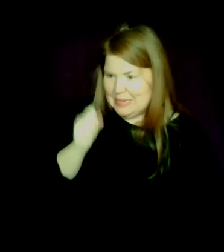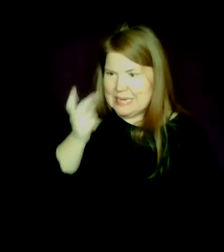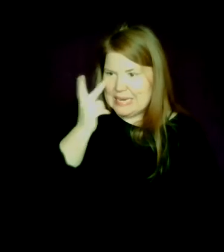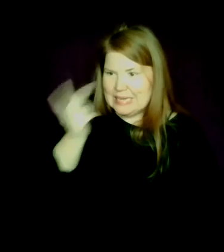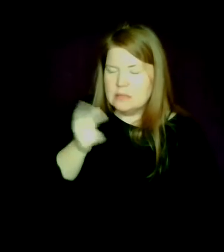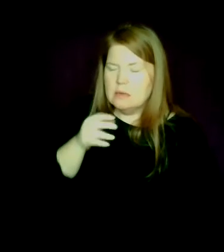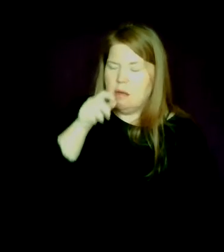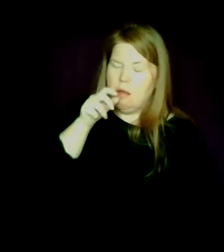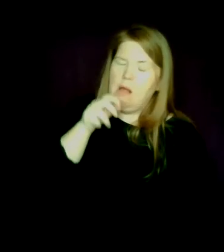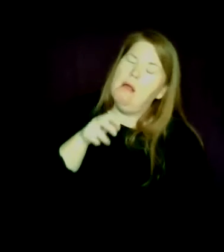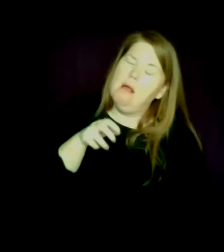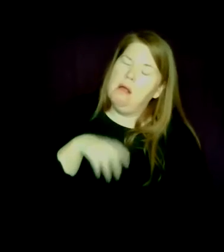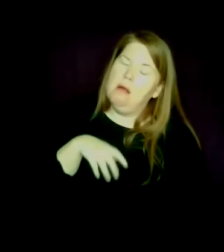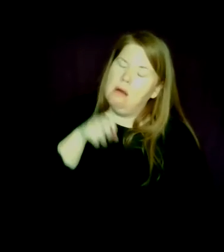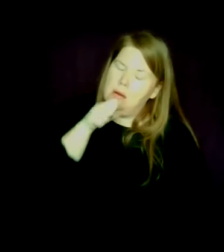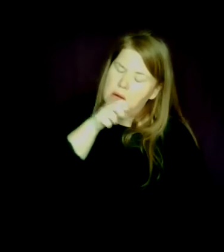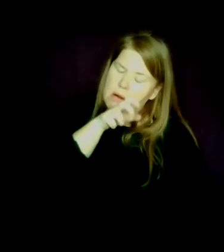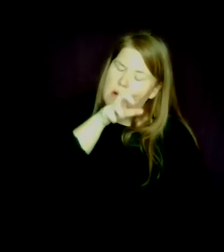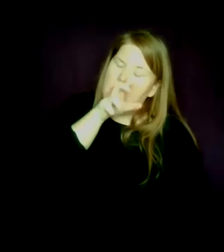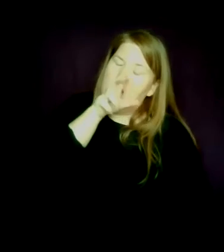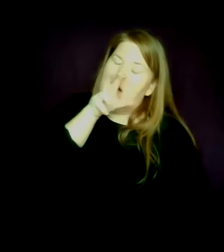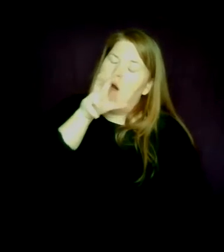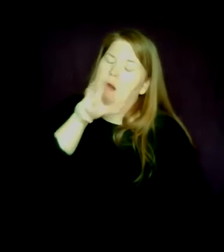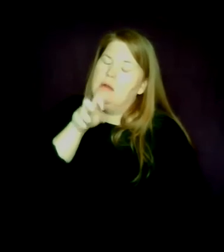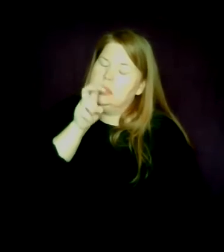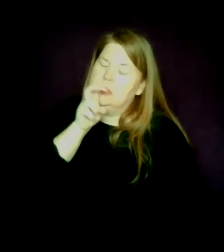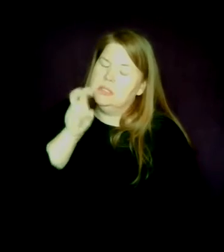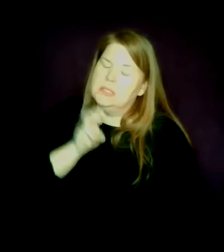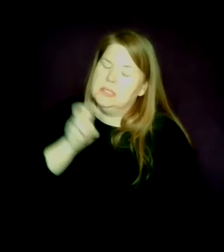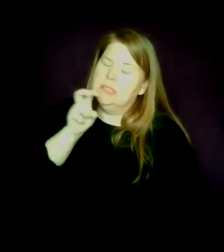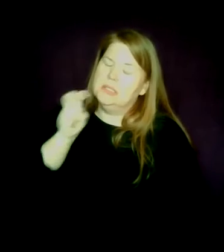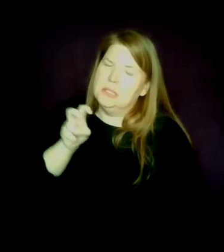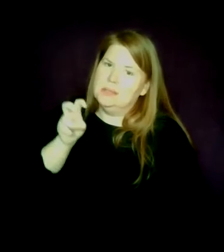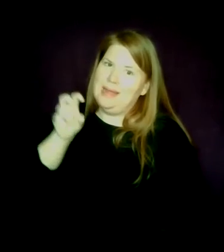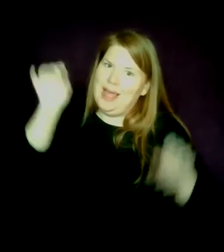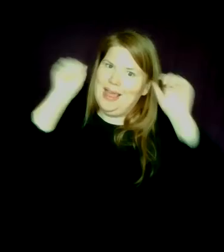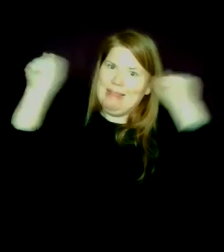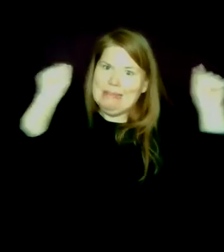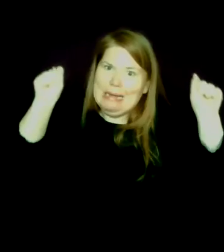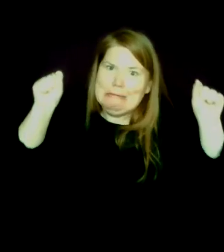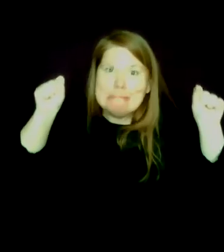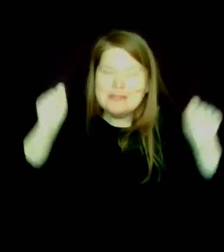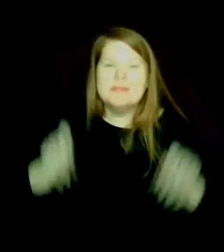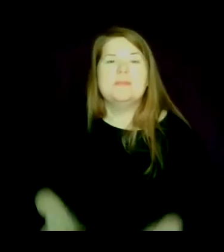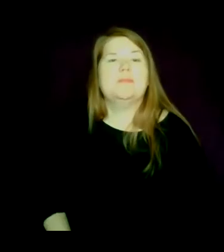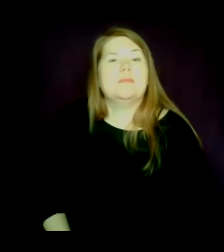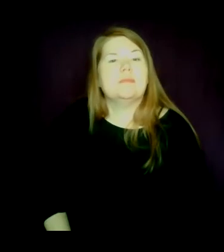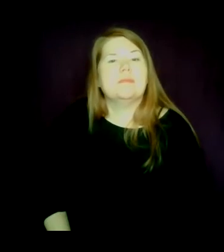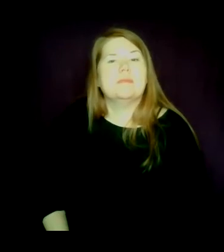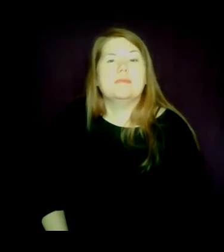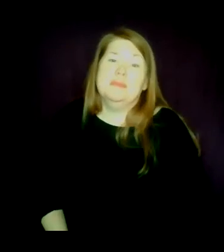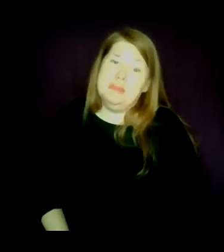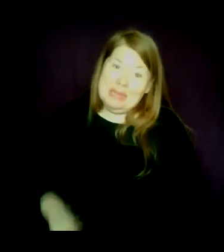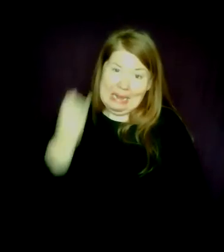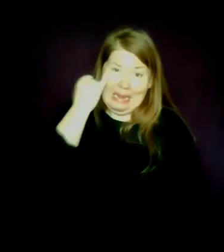mouth. She snores real loud. But you can't hear her snoring when the